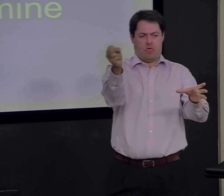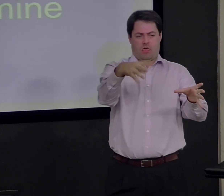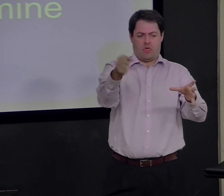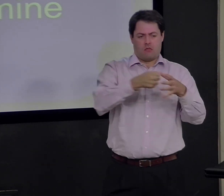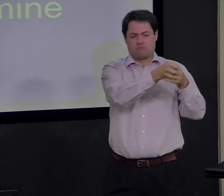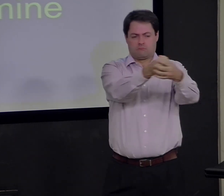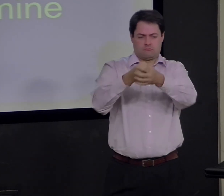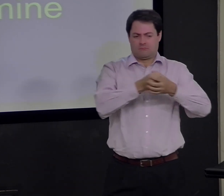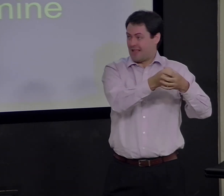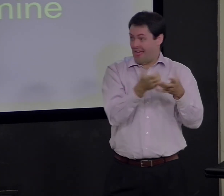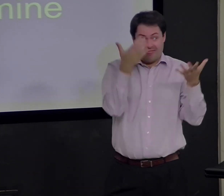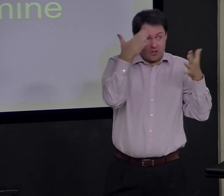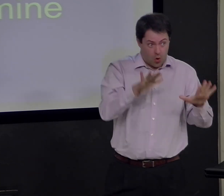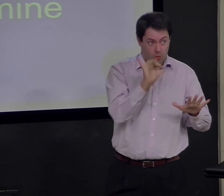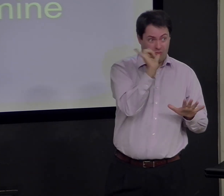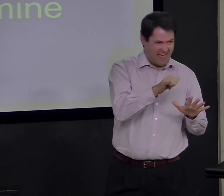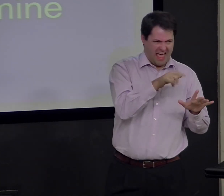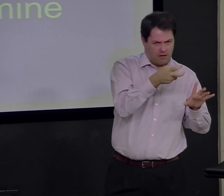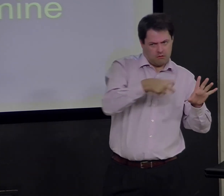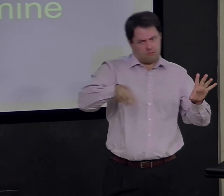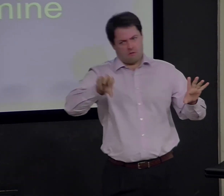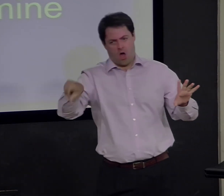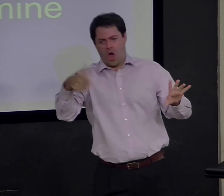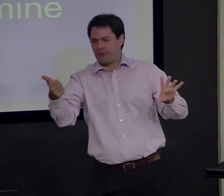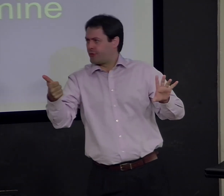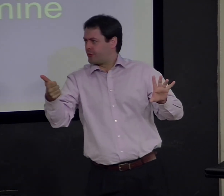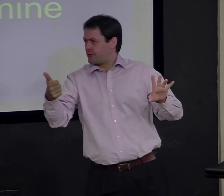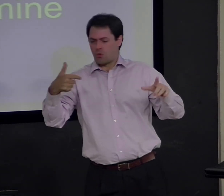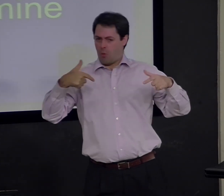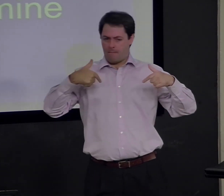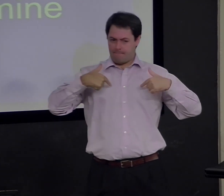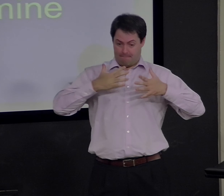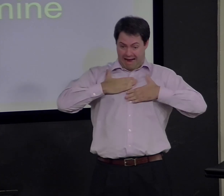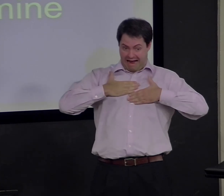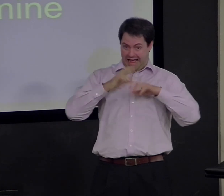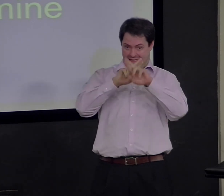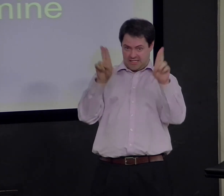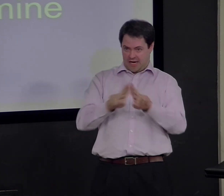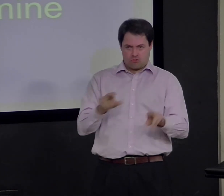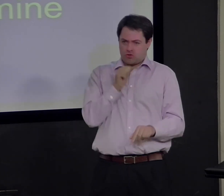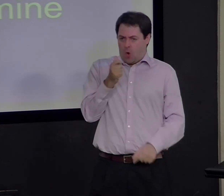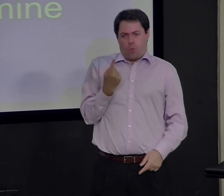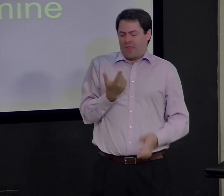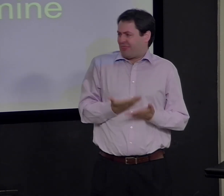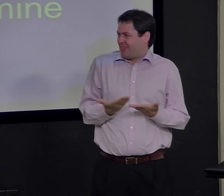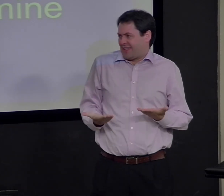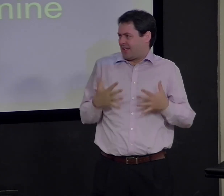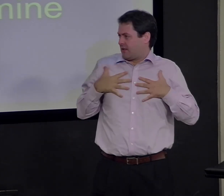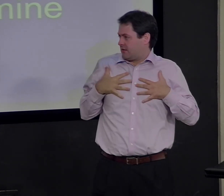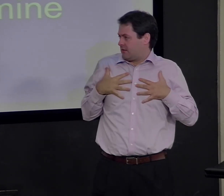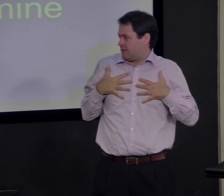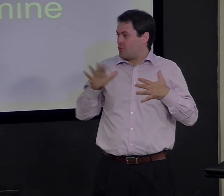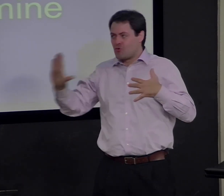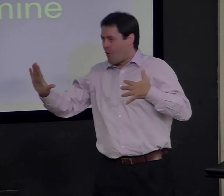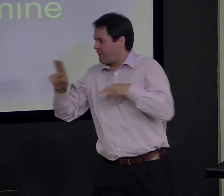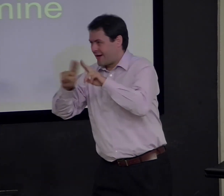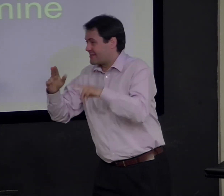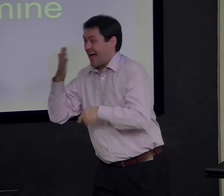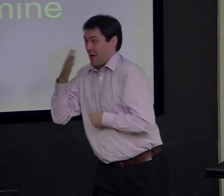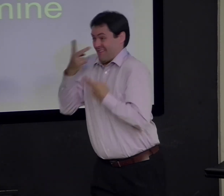might use some more ASL signs, and I might use English words, you